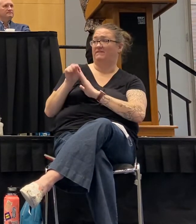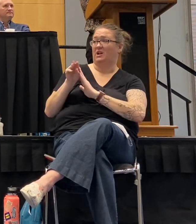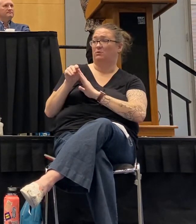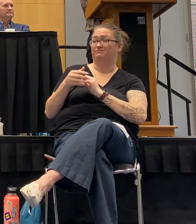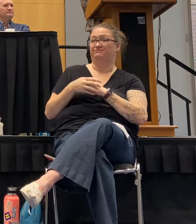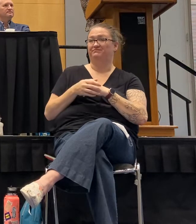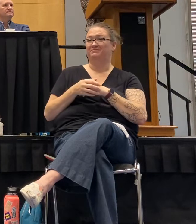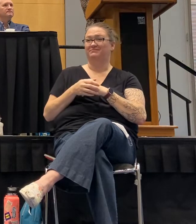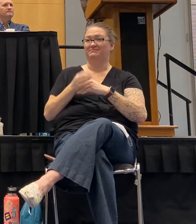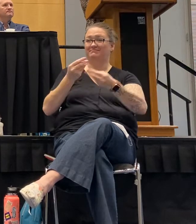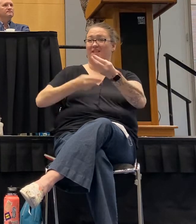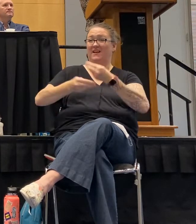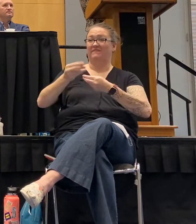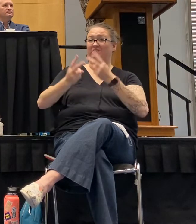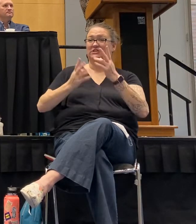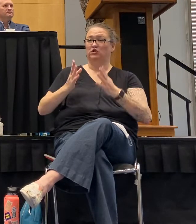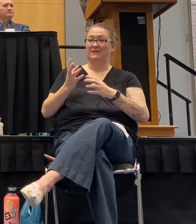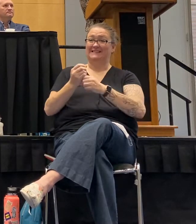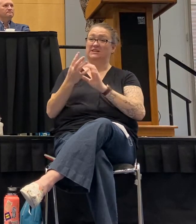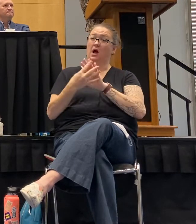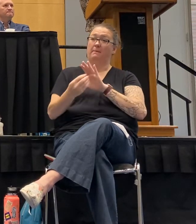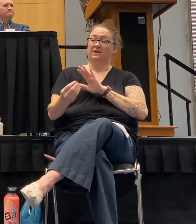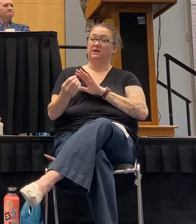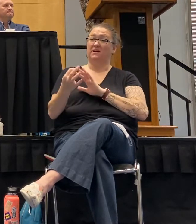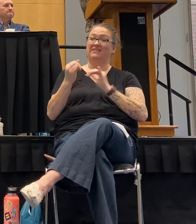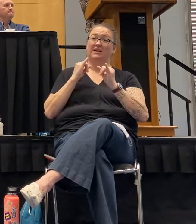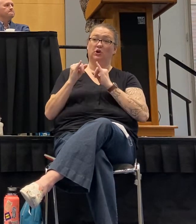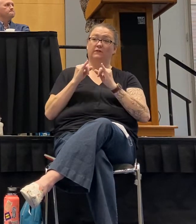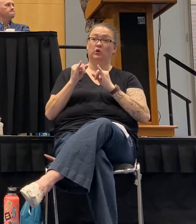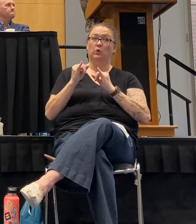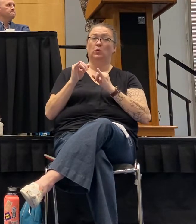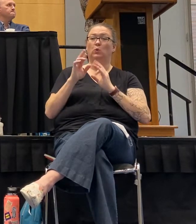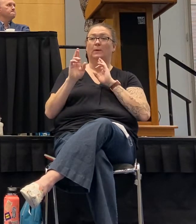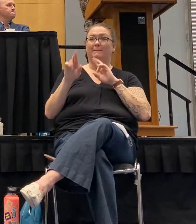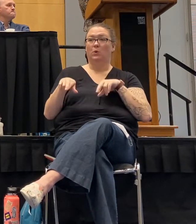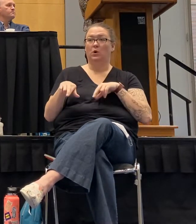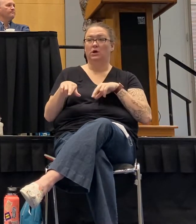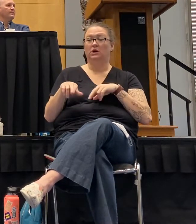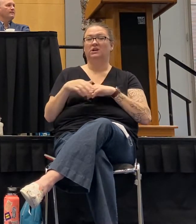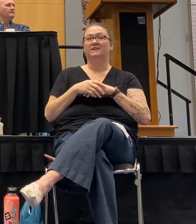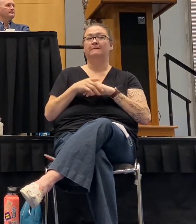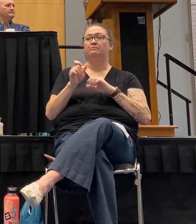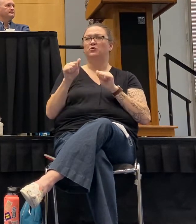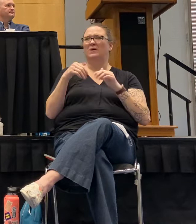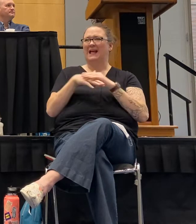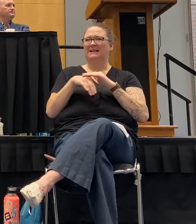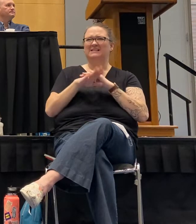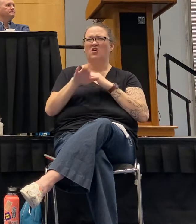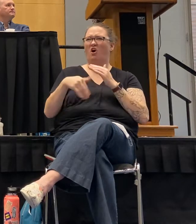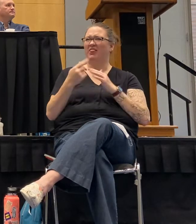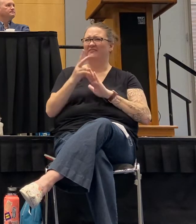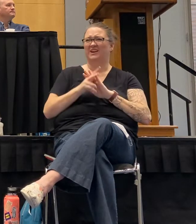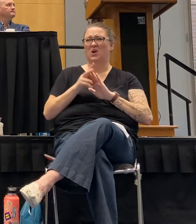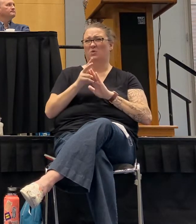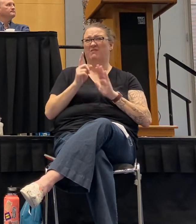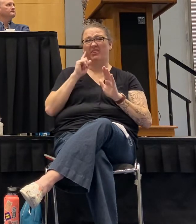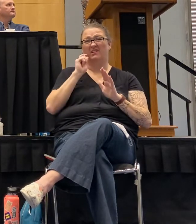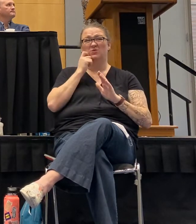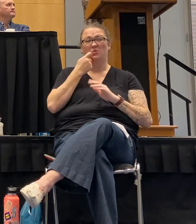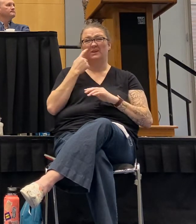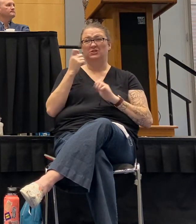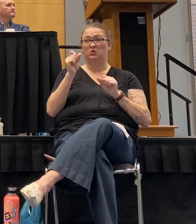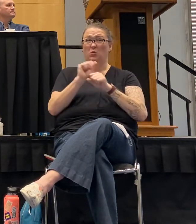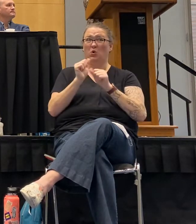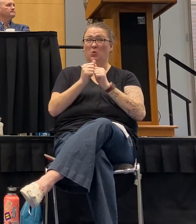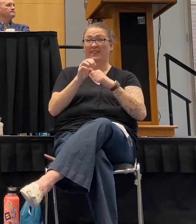exchange visitor gets a copy of the interview score report, and you can access all the videos, which is pretty neat because you work